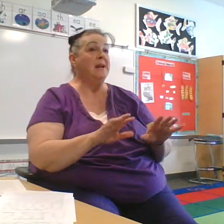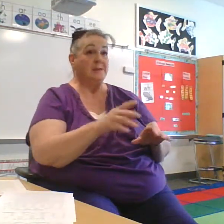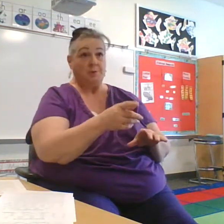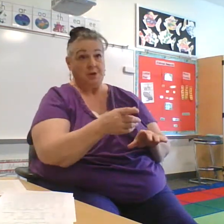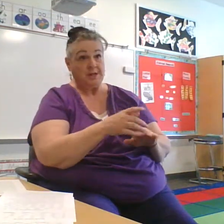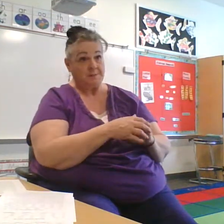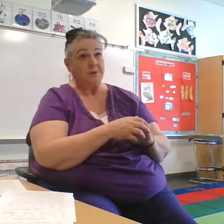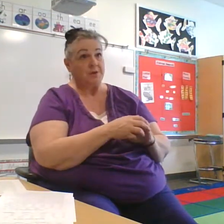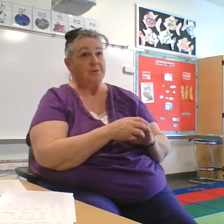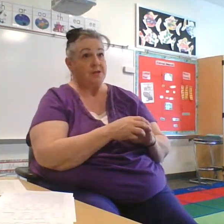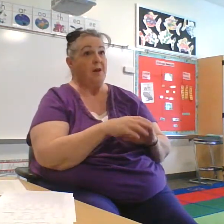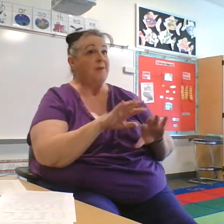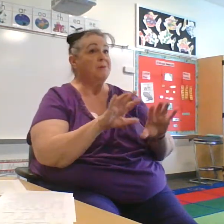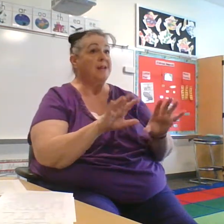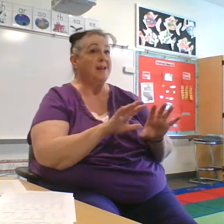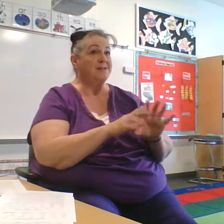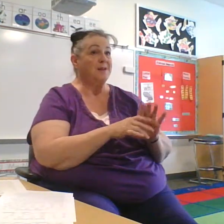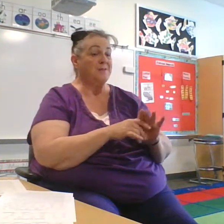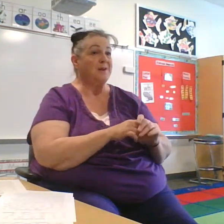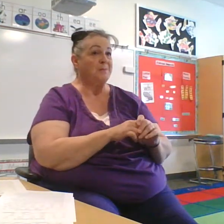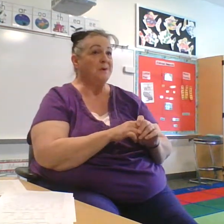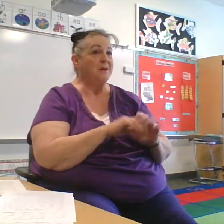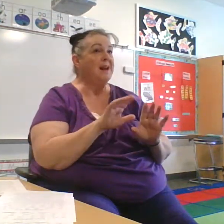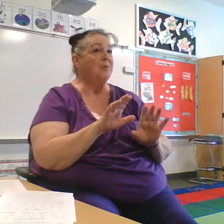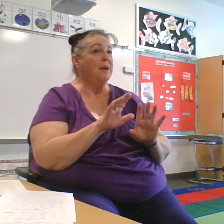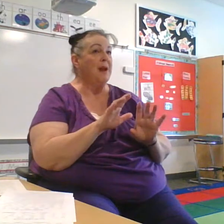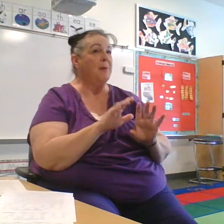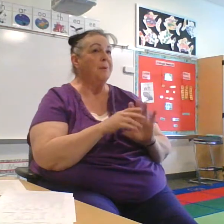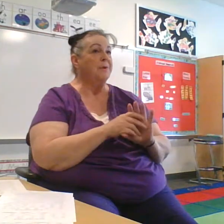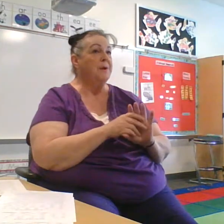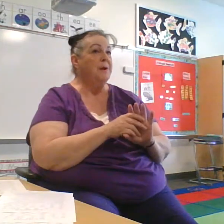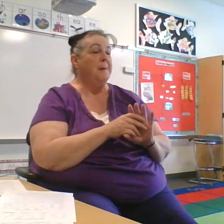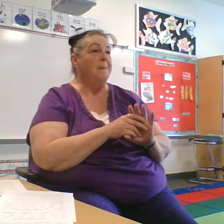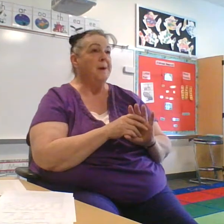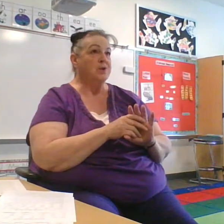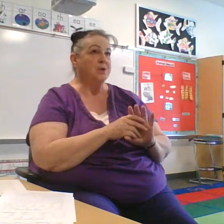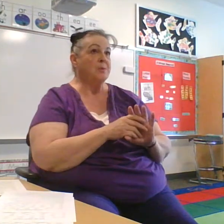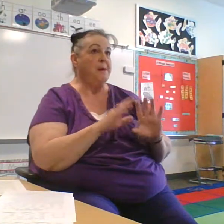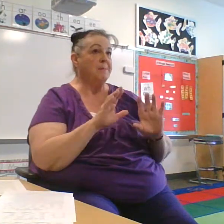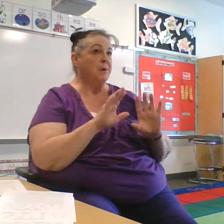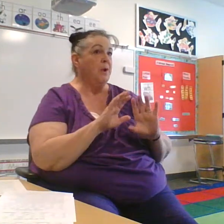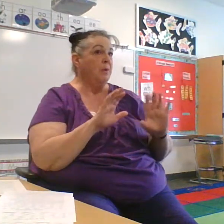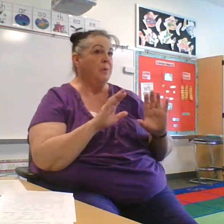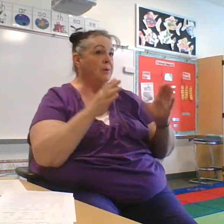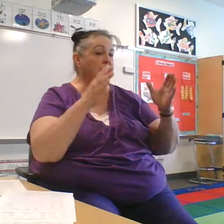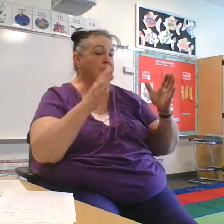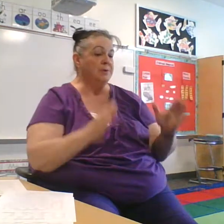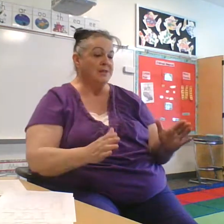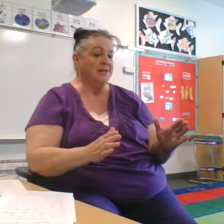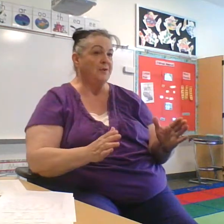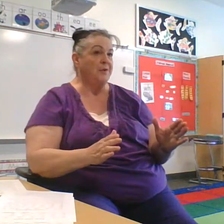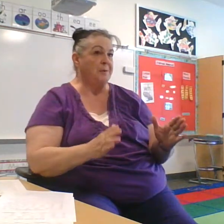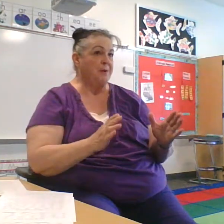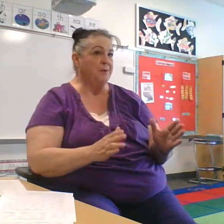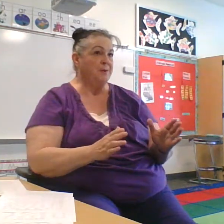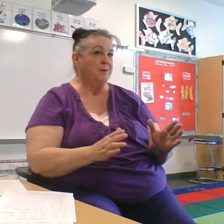When you get the book, you'll see all those endings in the front of the book, and that'll really help you. But just remember, we don't ever use this for the person who does